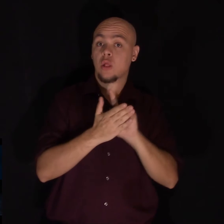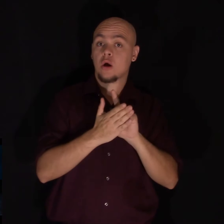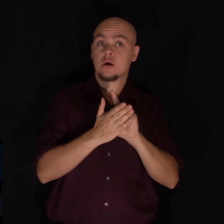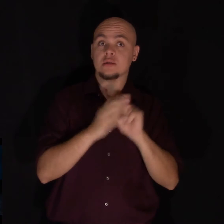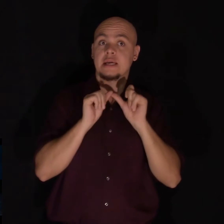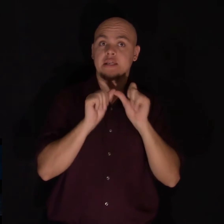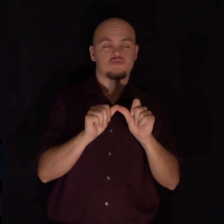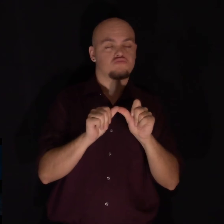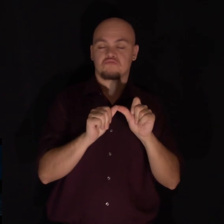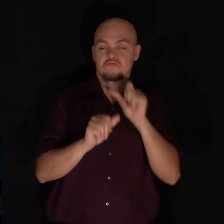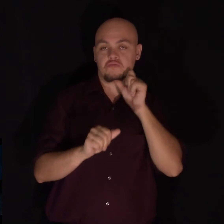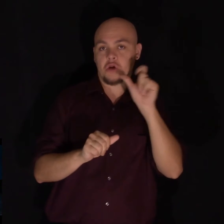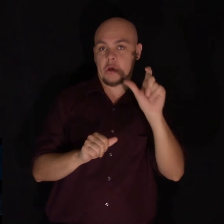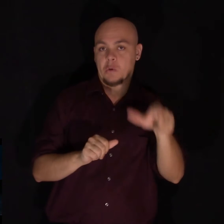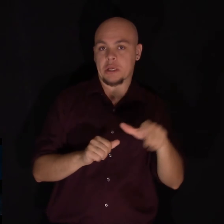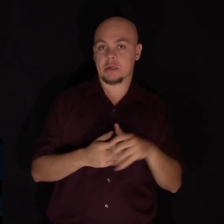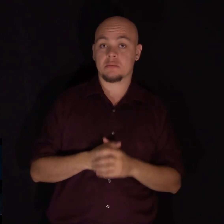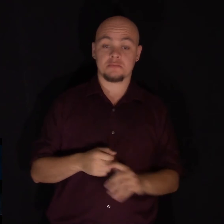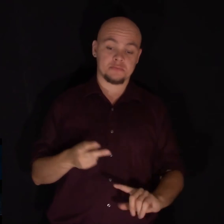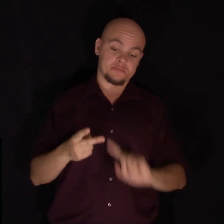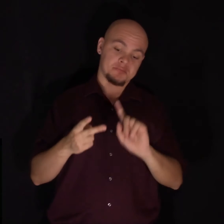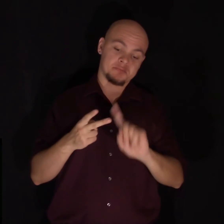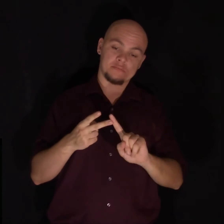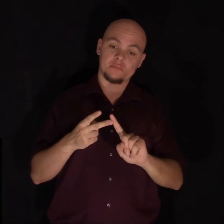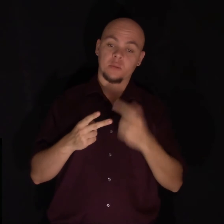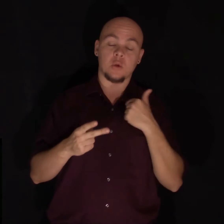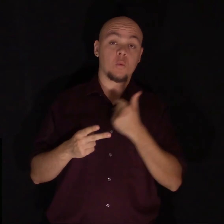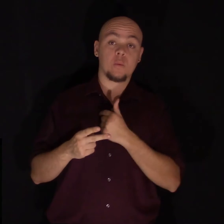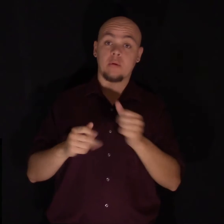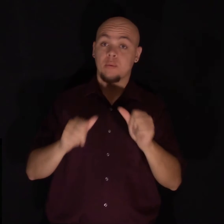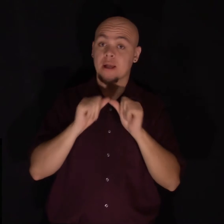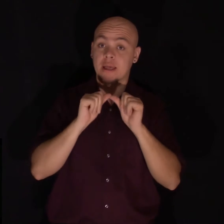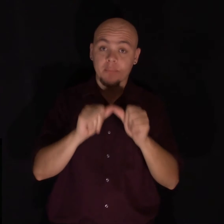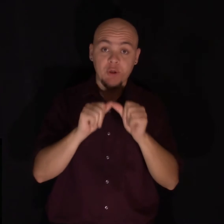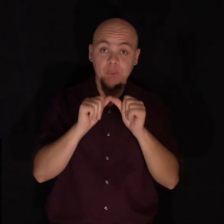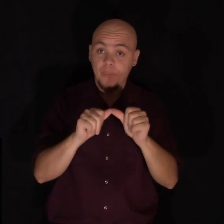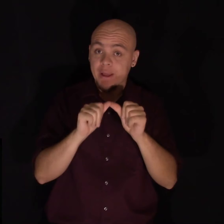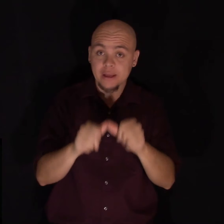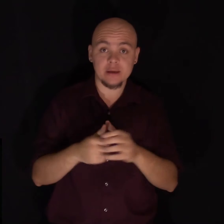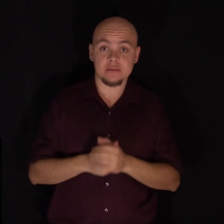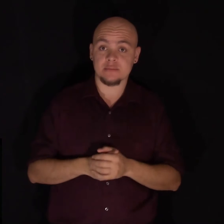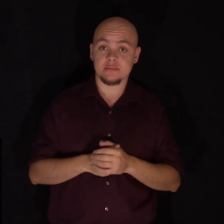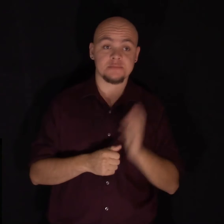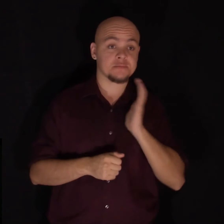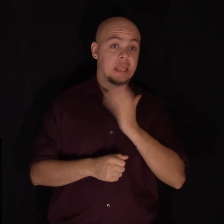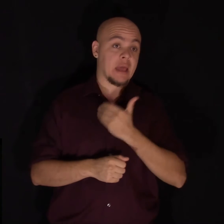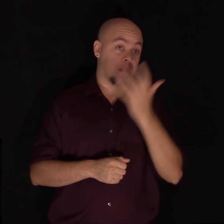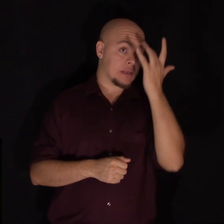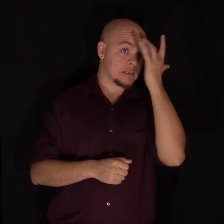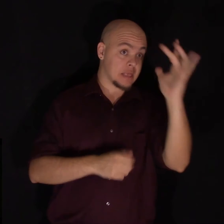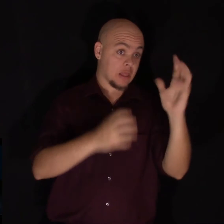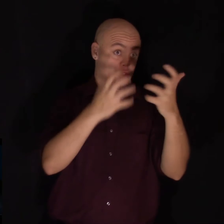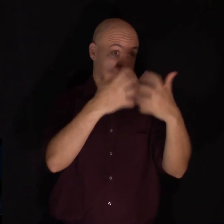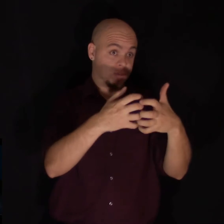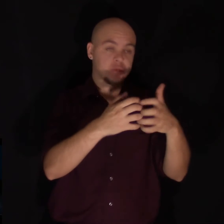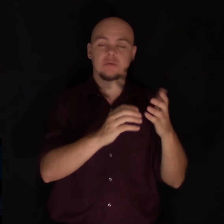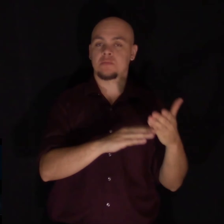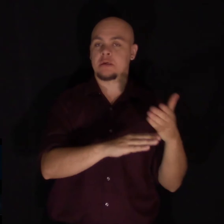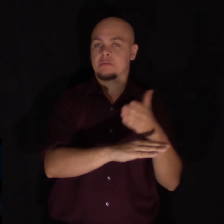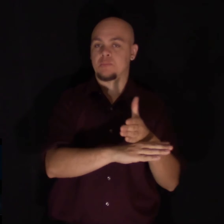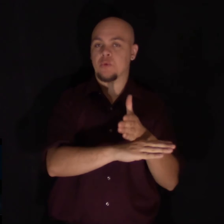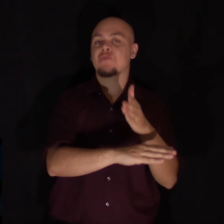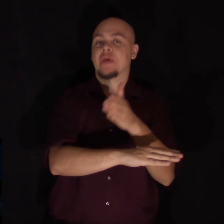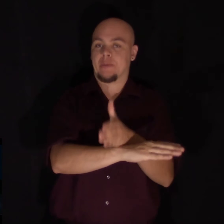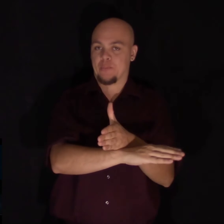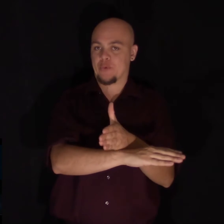The second assumption is that we will keep going. We will continue to improve our intelligent machines.